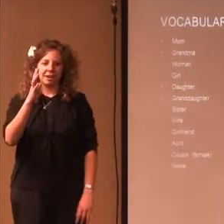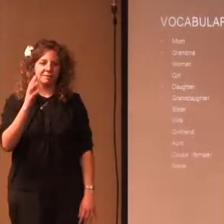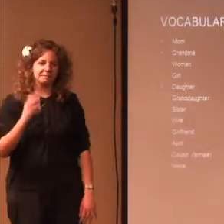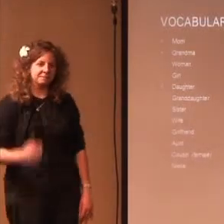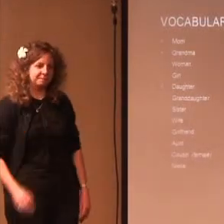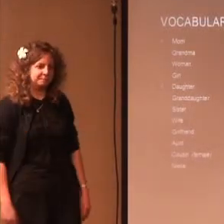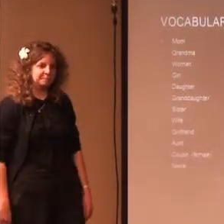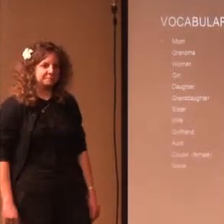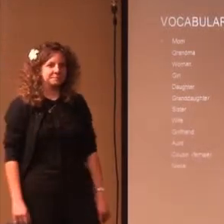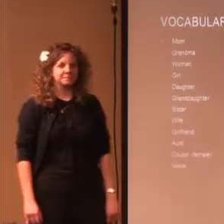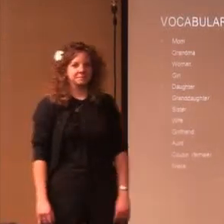Okay?